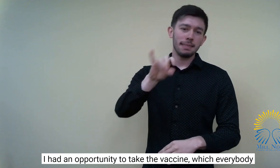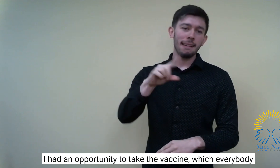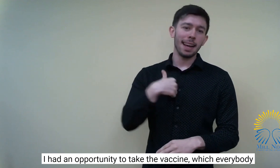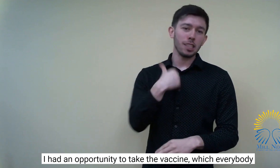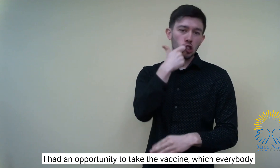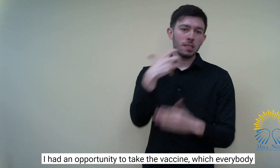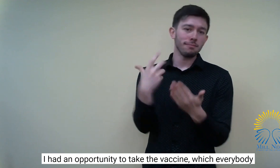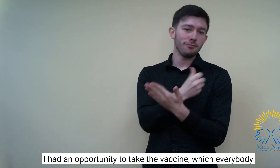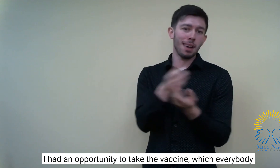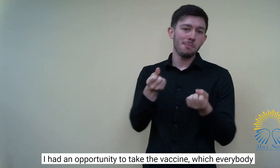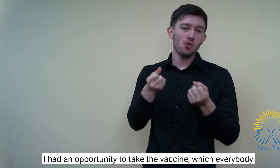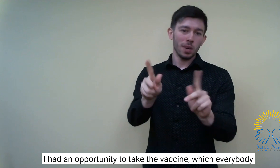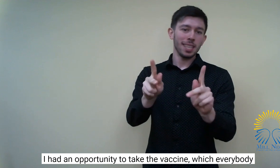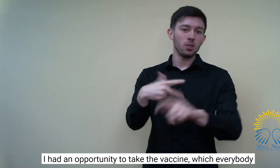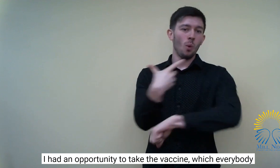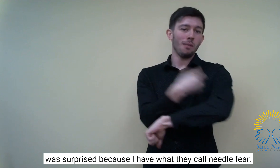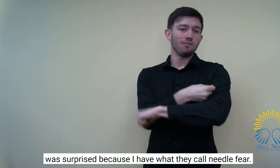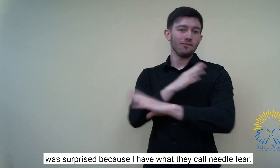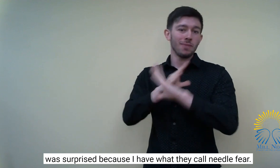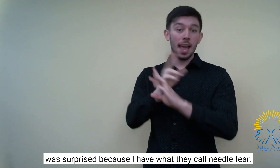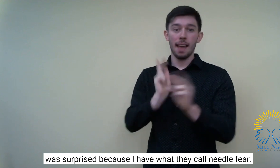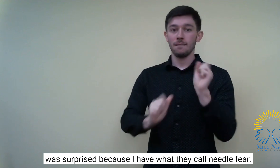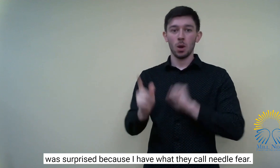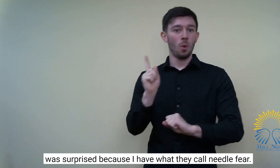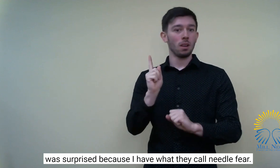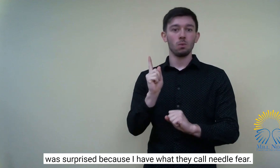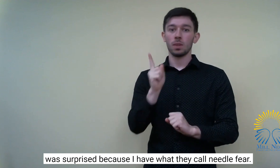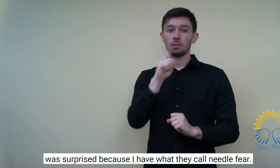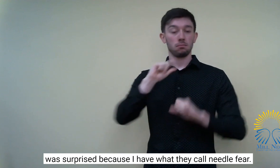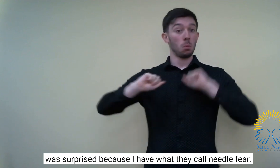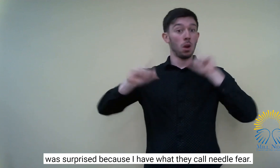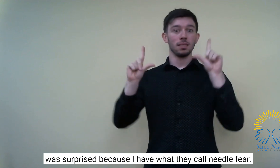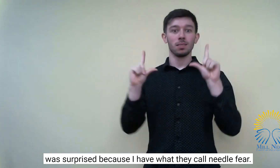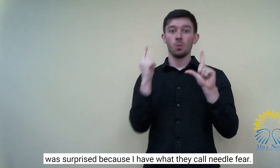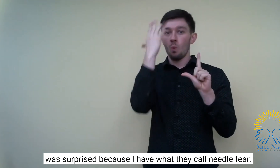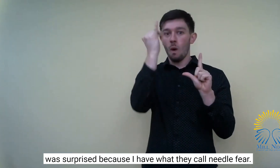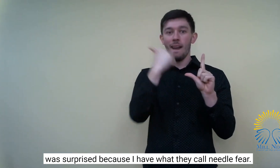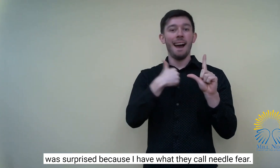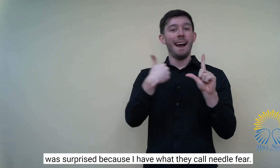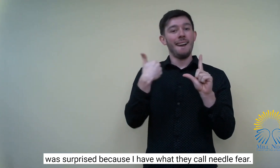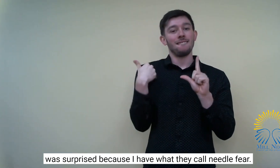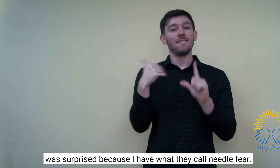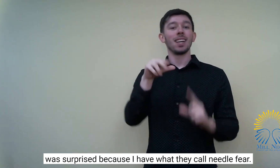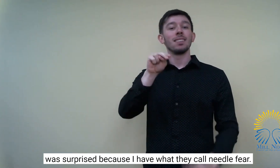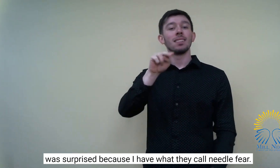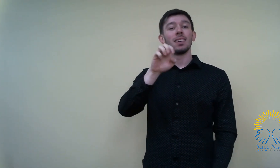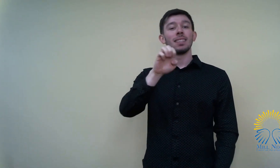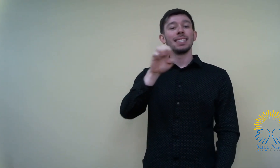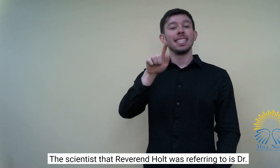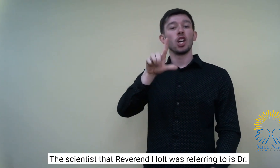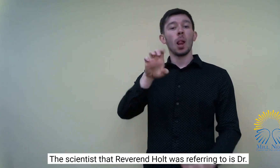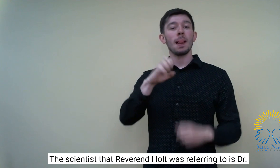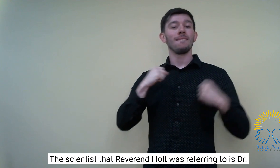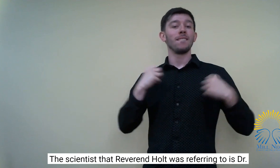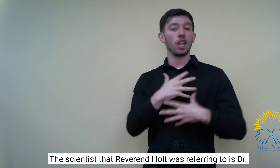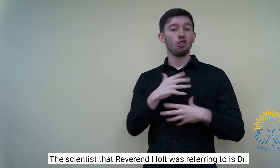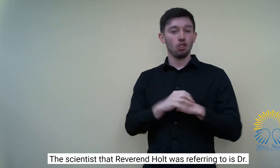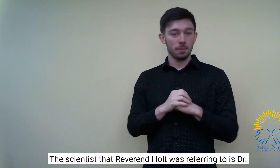the vaccine, which everybody was surprised because I have what they call needle fear. The scientist that Reverend Holt